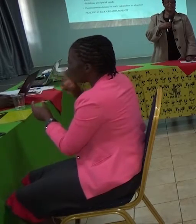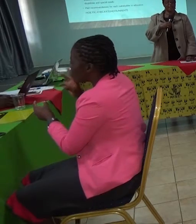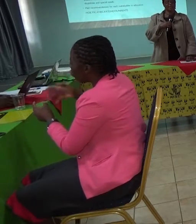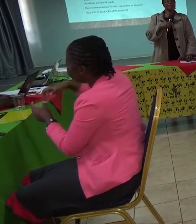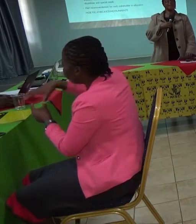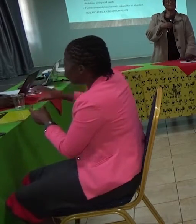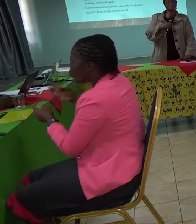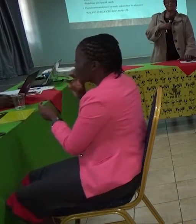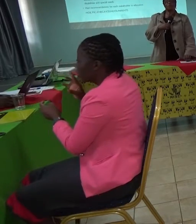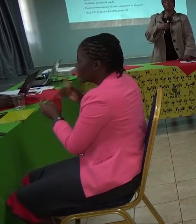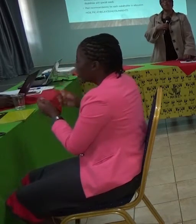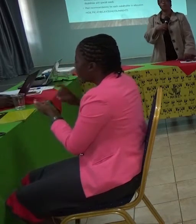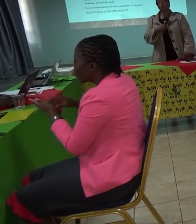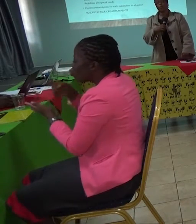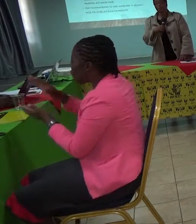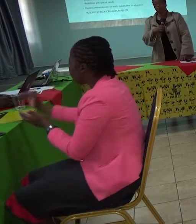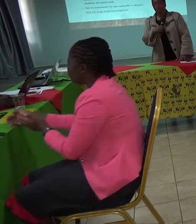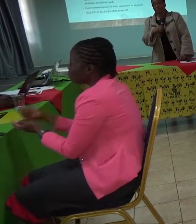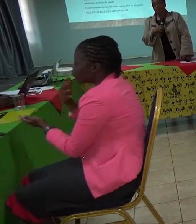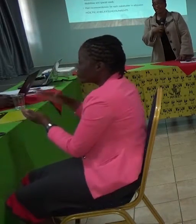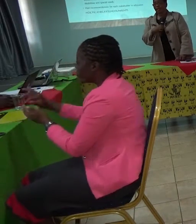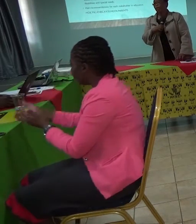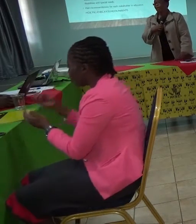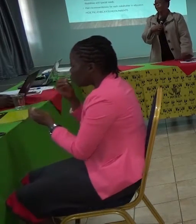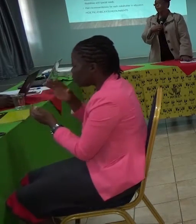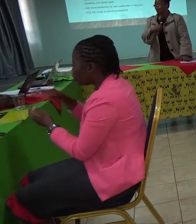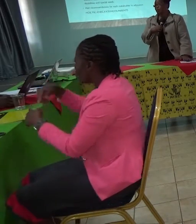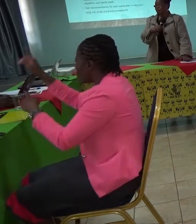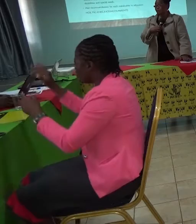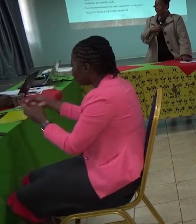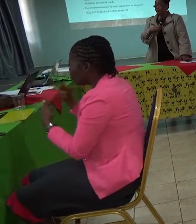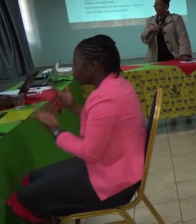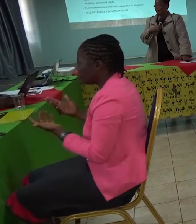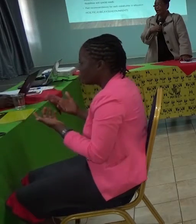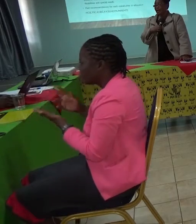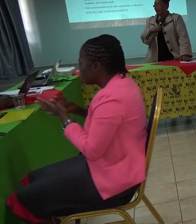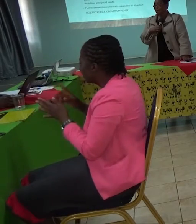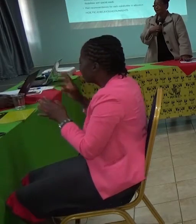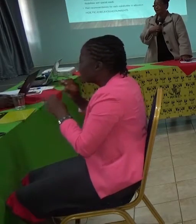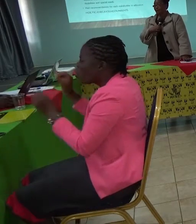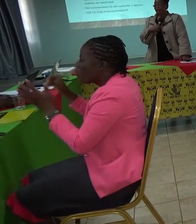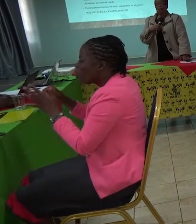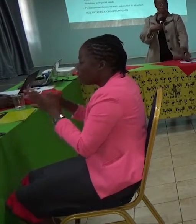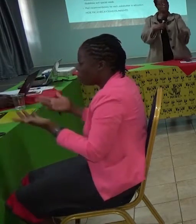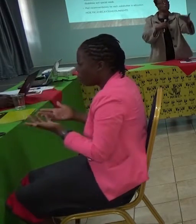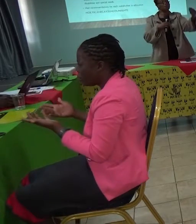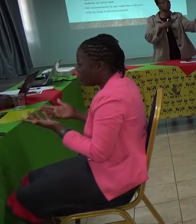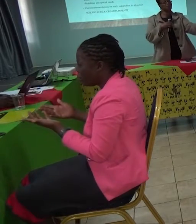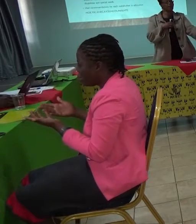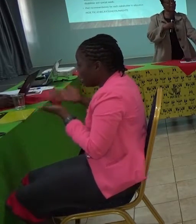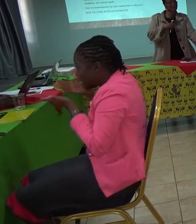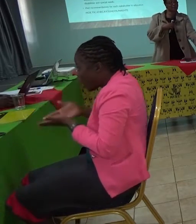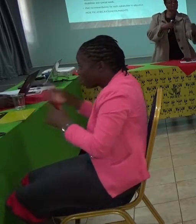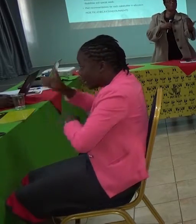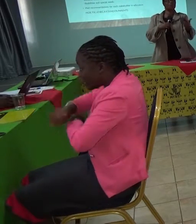collapsed. It is the sleep that would make you fall off the seat and you end up going to sleep. Am I right, Arika? In the hope of tomorrow